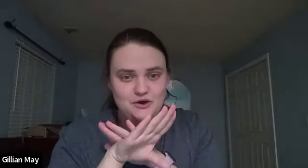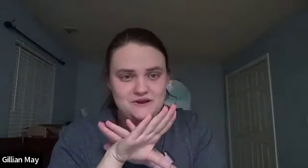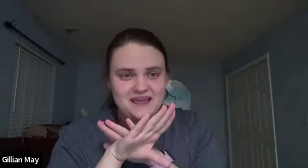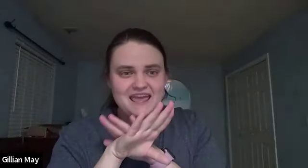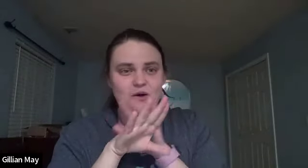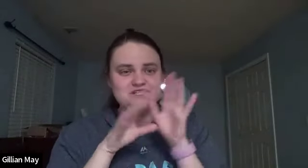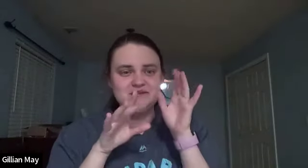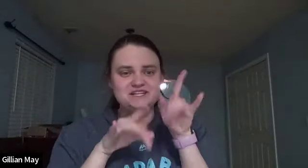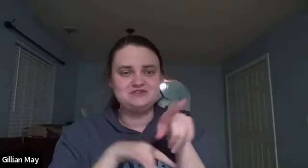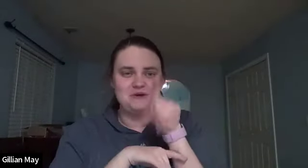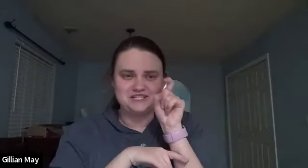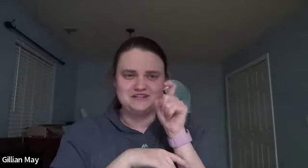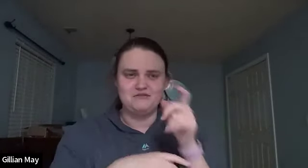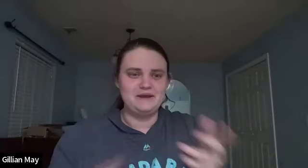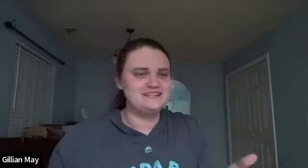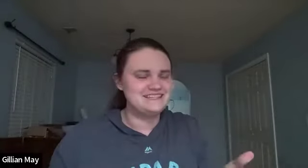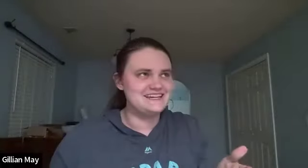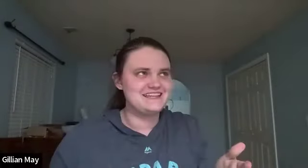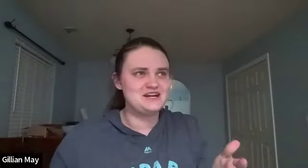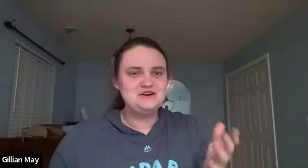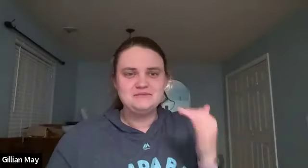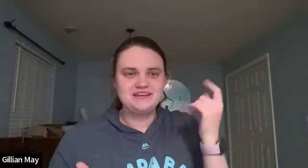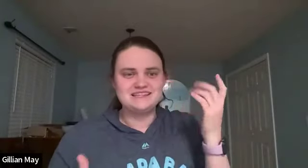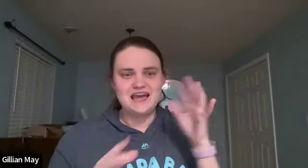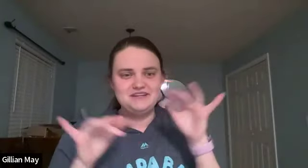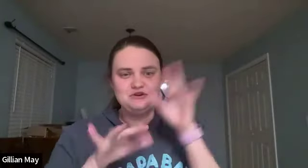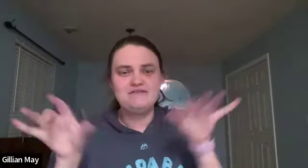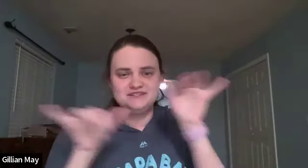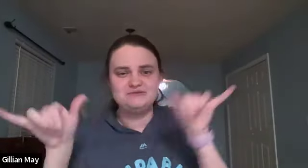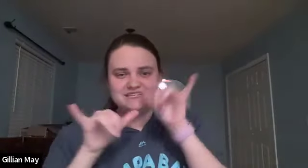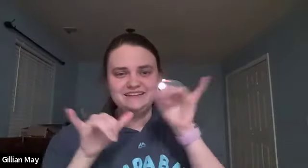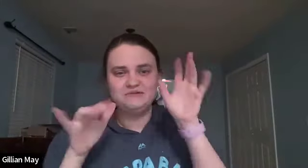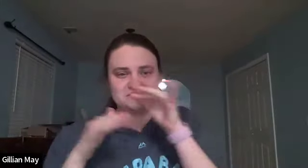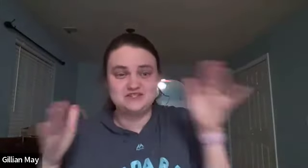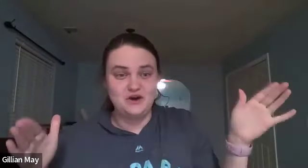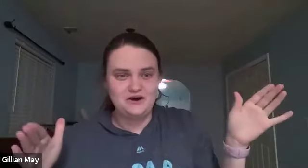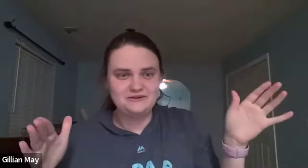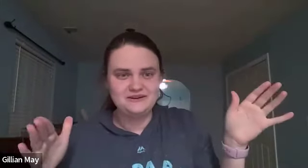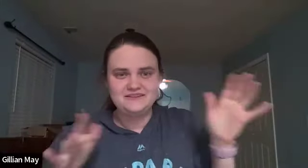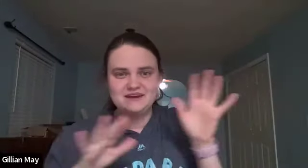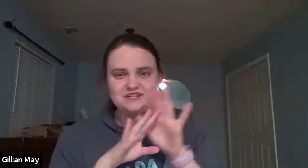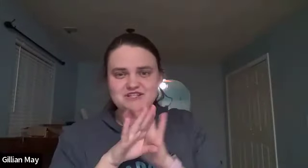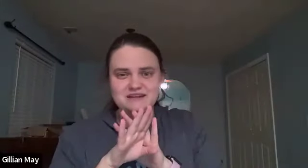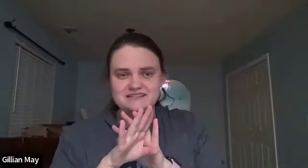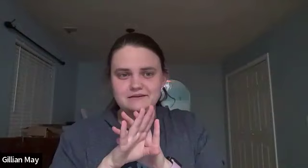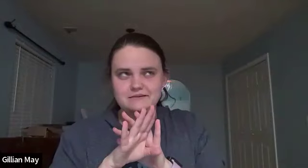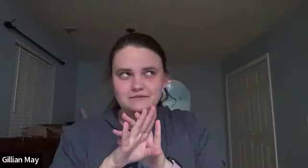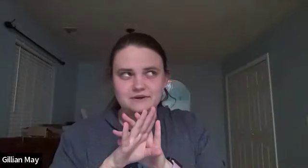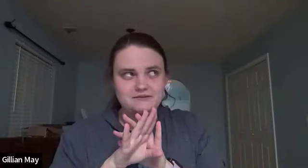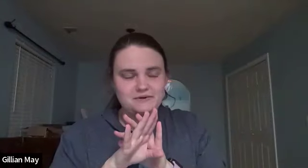slow, it almost like makes you question yourself. Wait, what's the next letter? Because I mean, you have it so routinely with the song that when you slow it down, it's like, wait, what